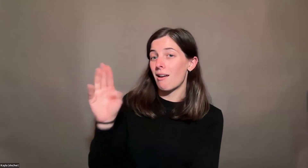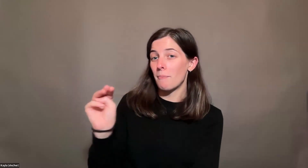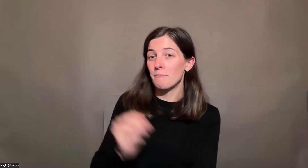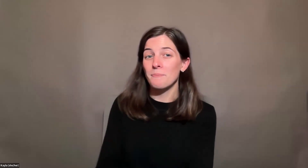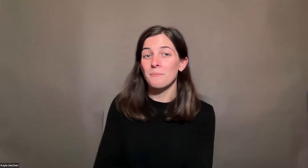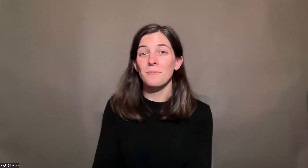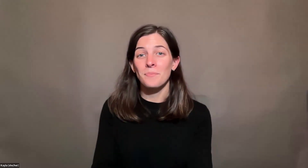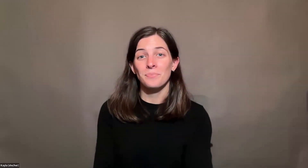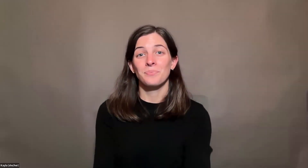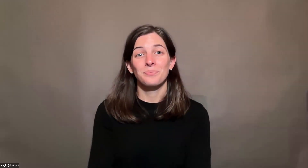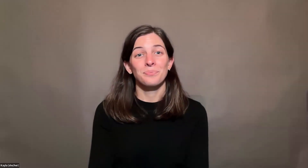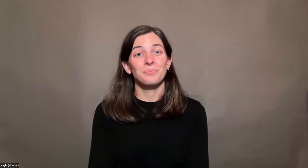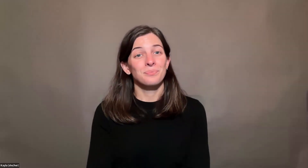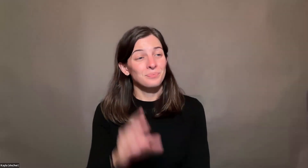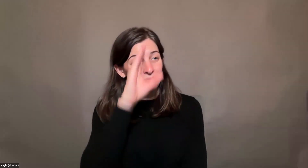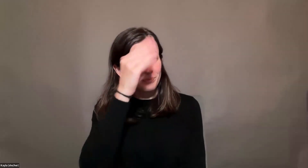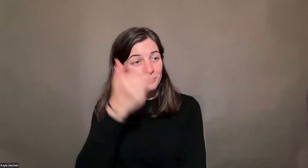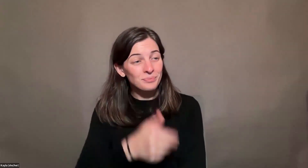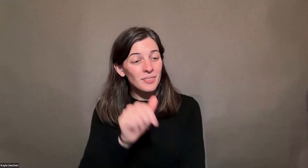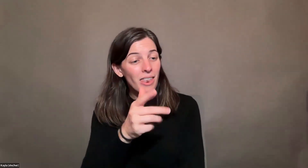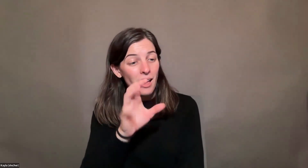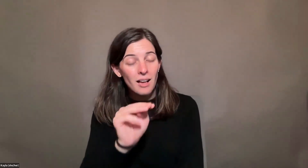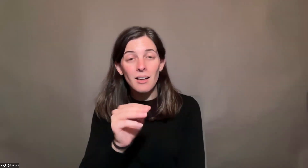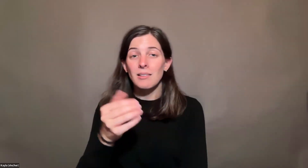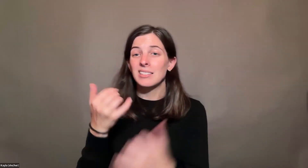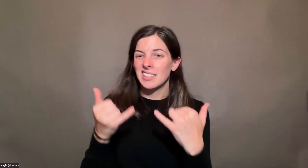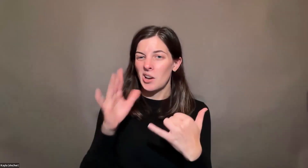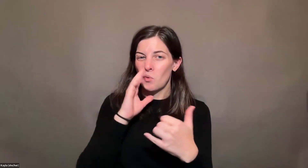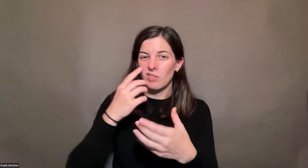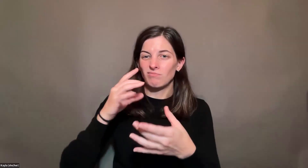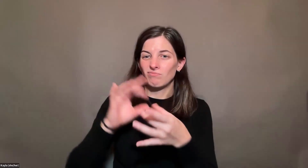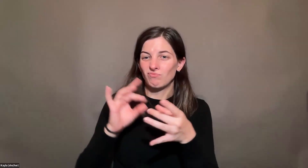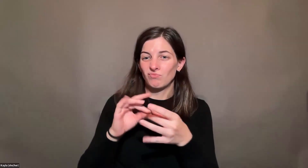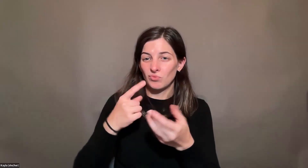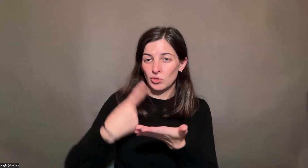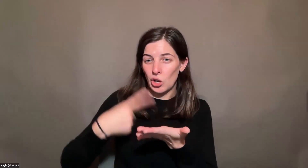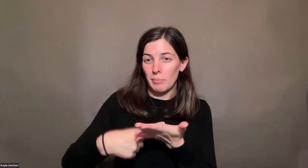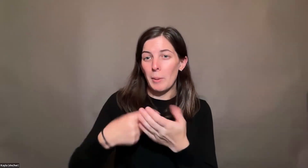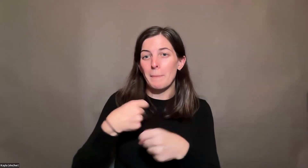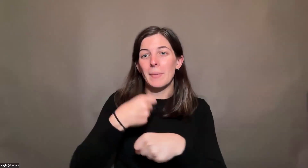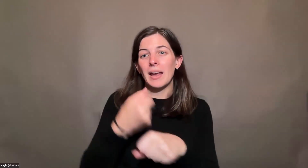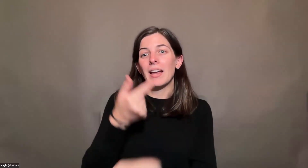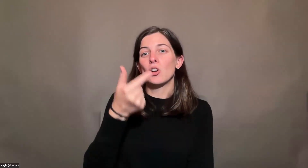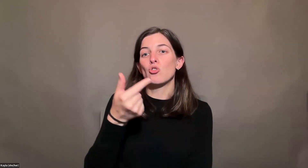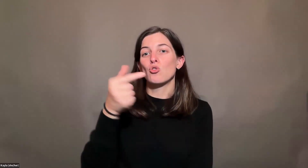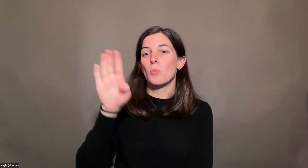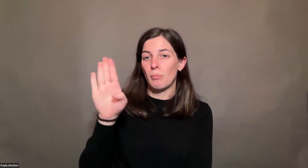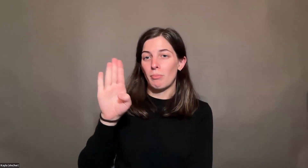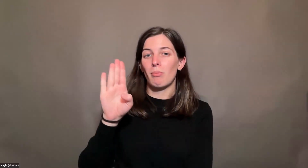Hi, I'm Anam, and today I'm going to talk about making Gutenberg block accessible. So